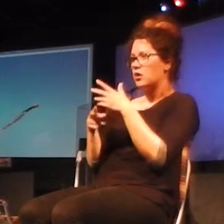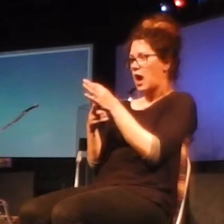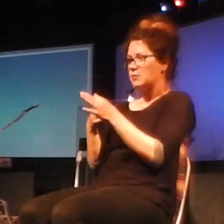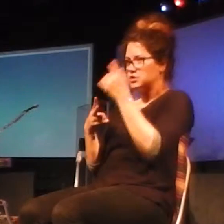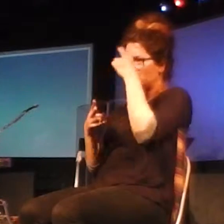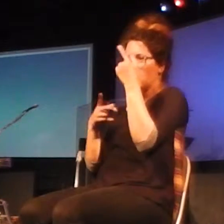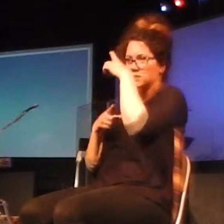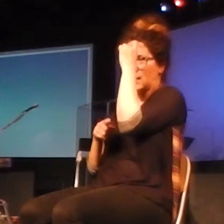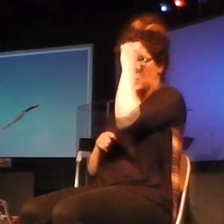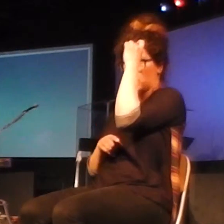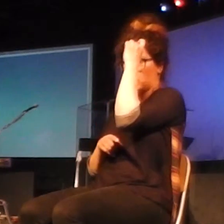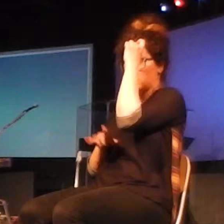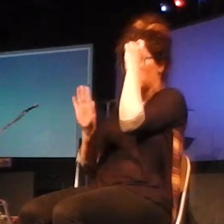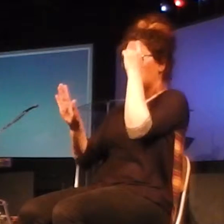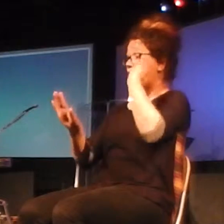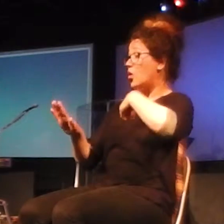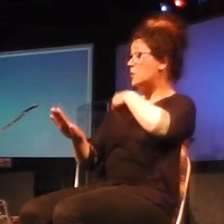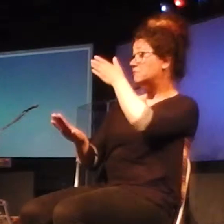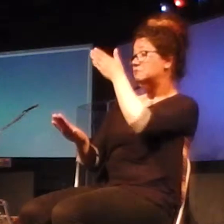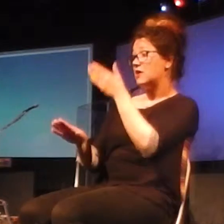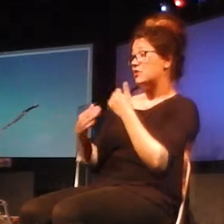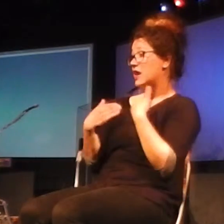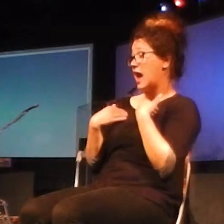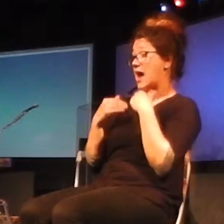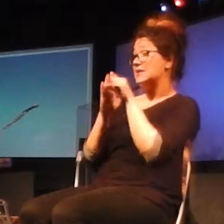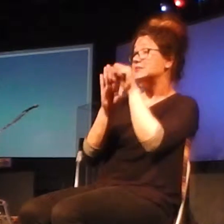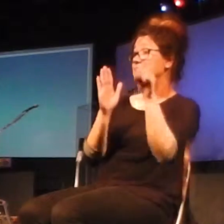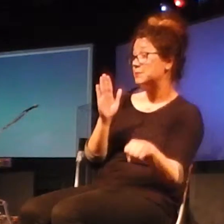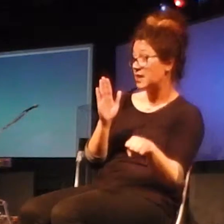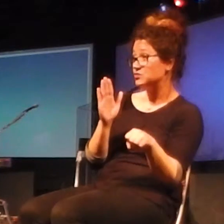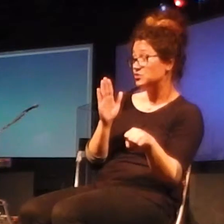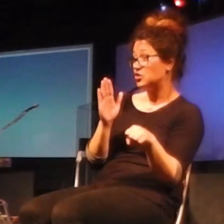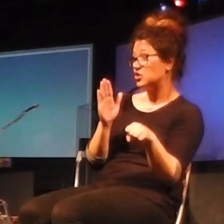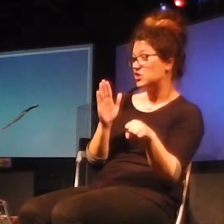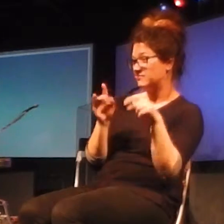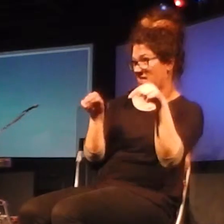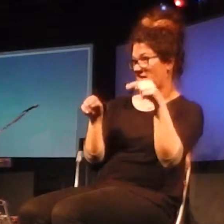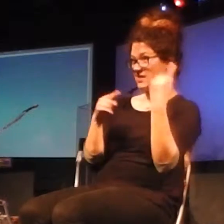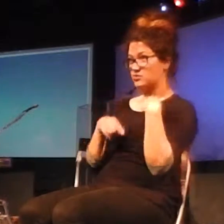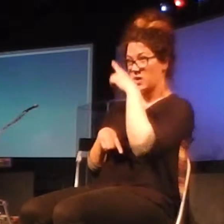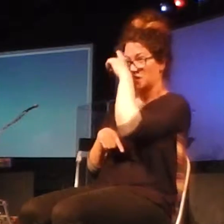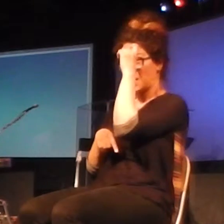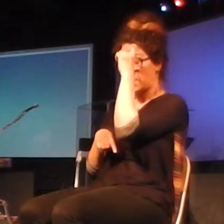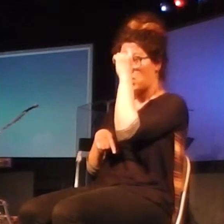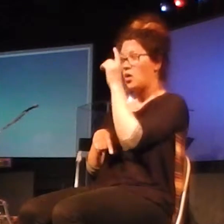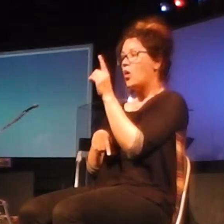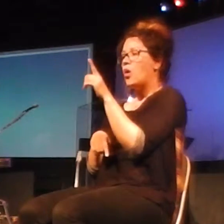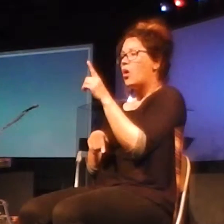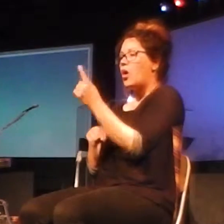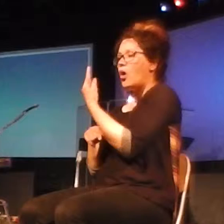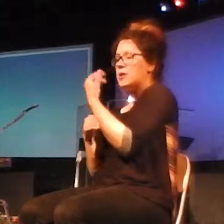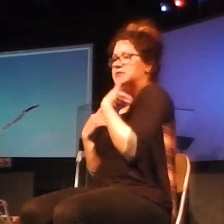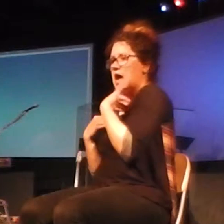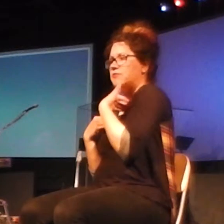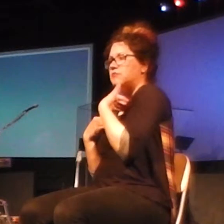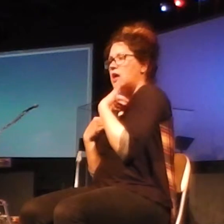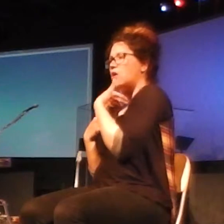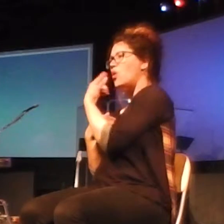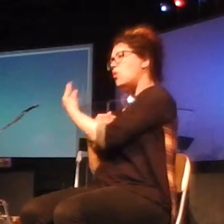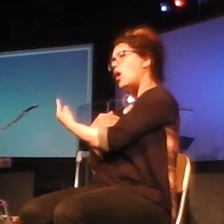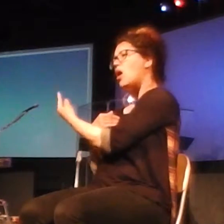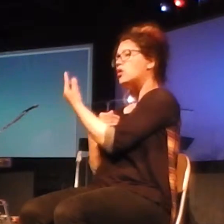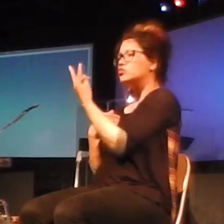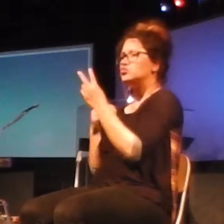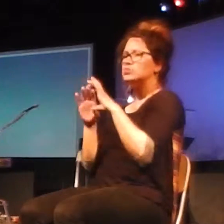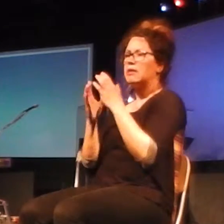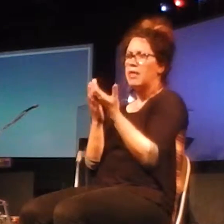summer. And we've never done a semester like this in the summer. We've always offered one or two different kind of